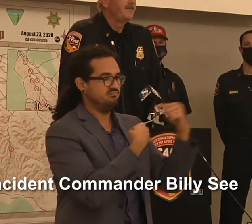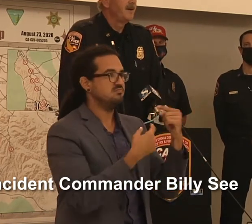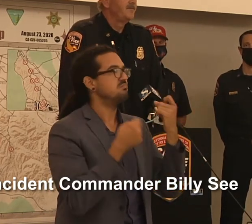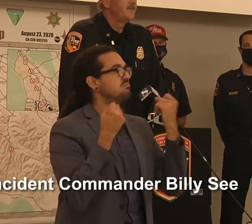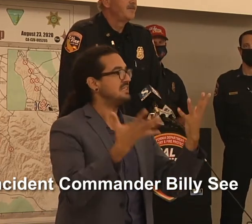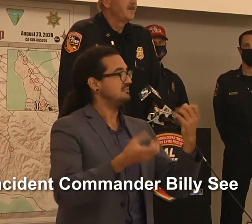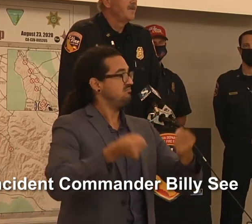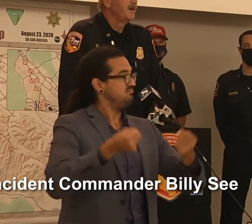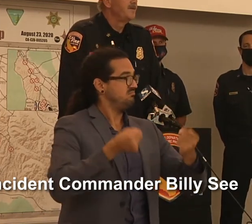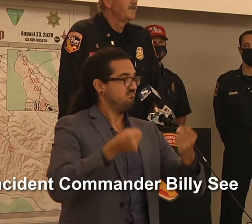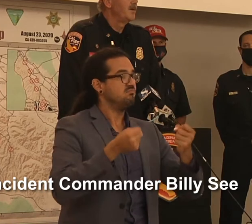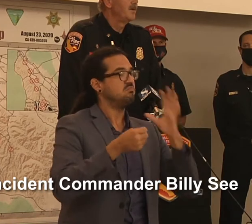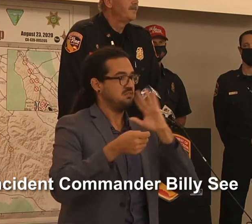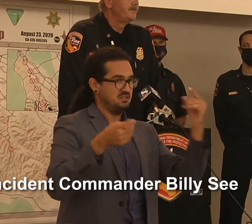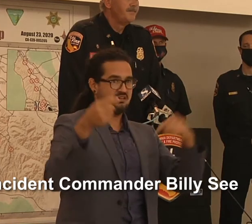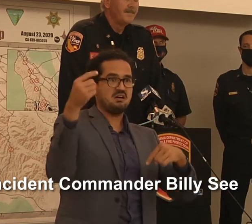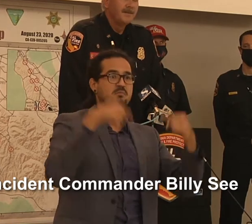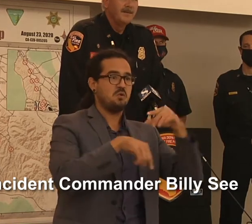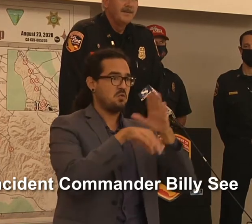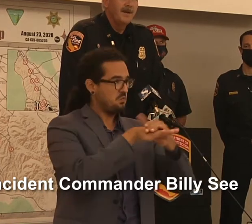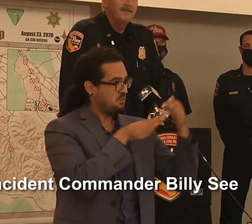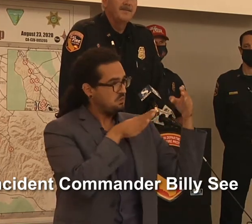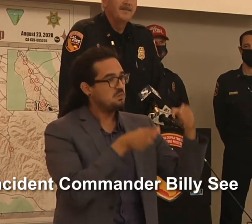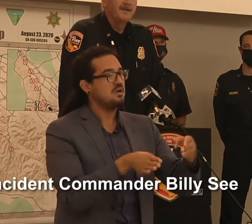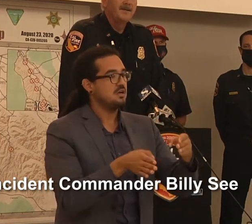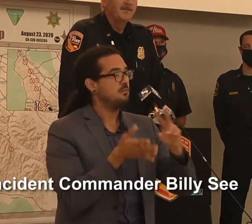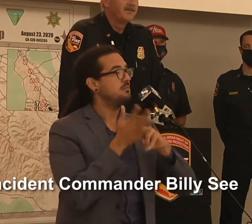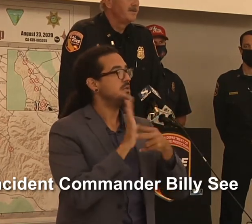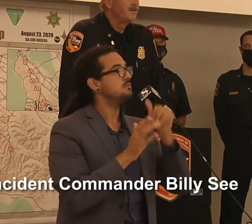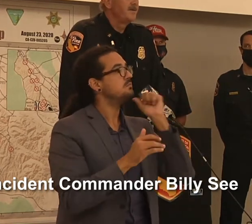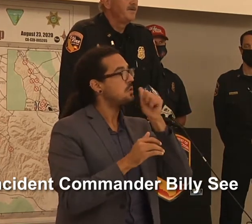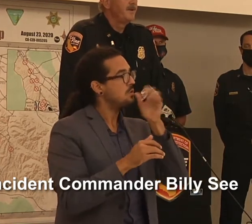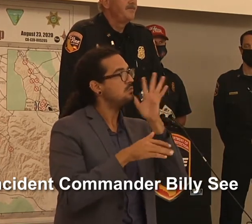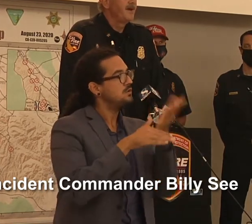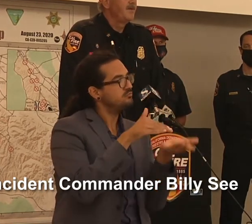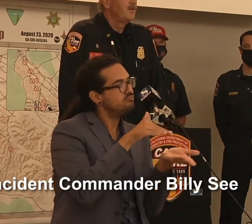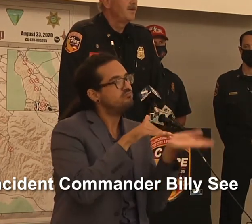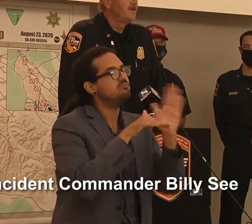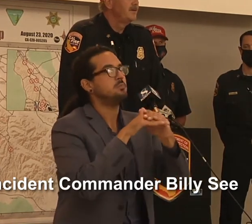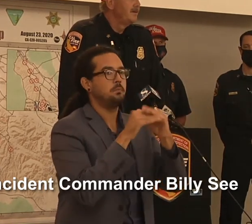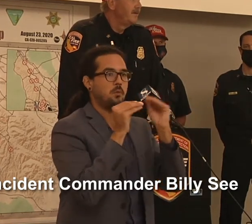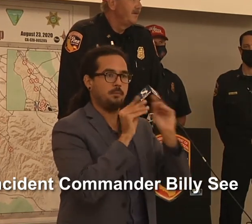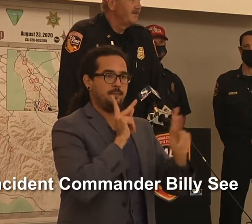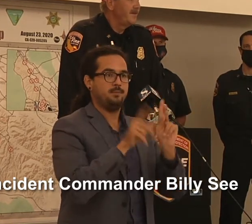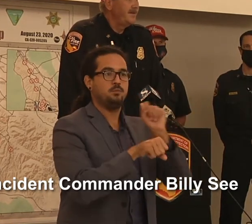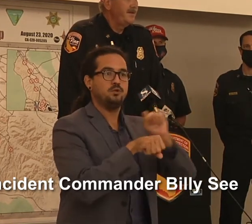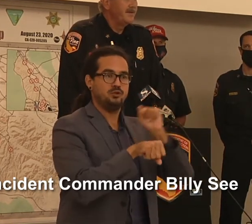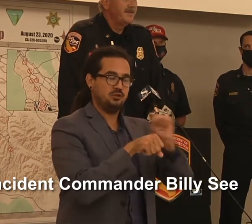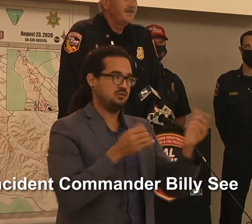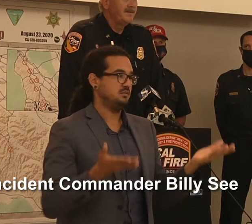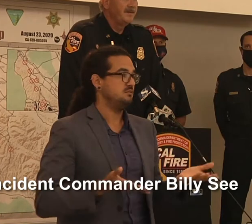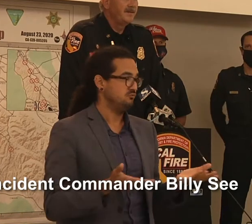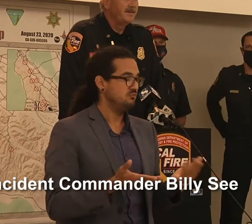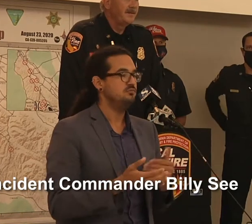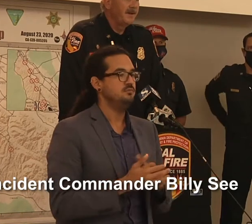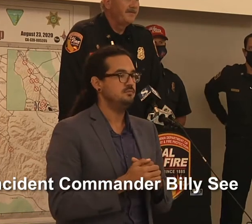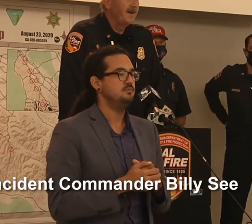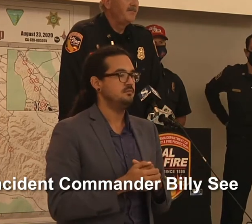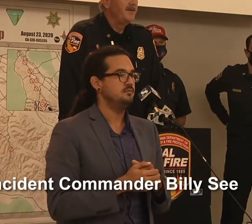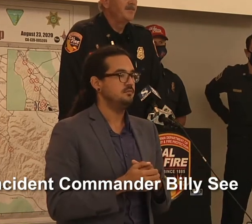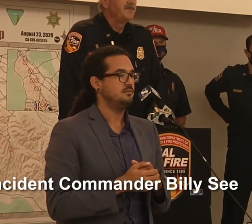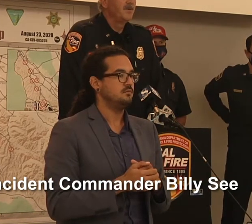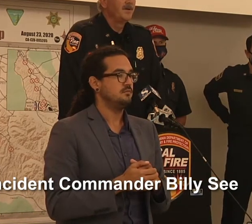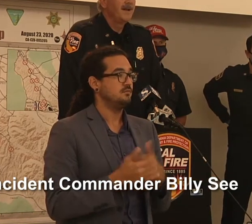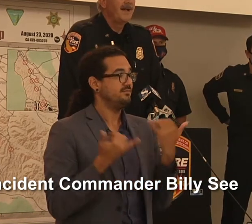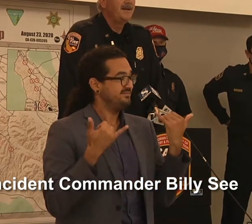our firefighting force on the ground tomorrow. Obviously, we're still under a red flag warning. It's been decreased until